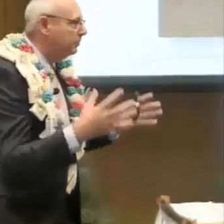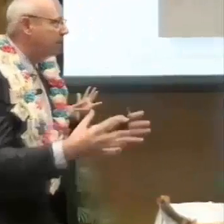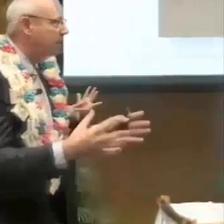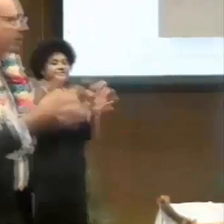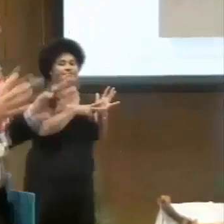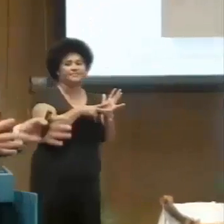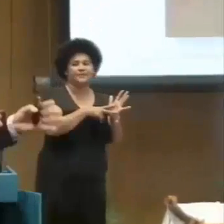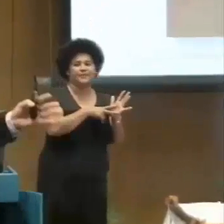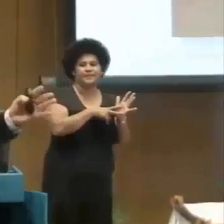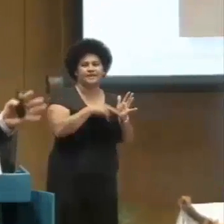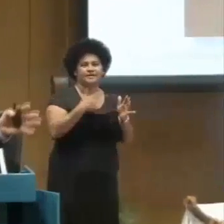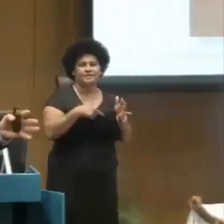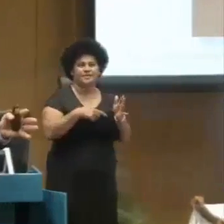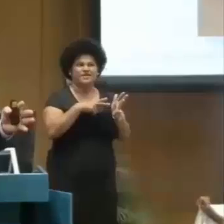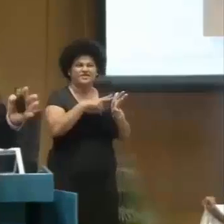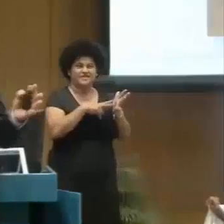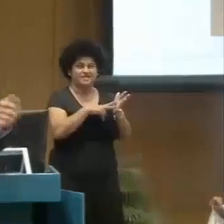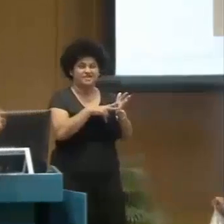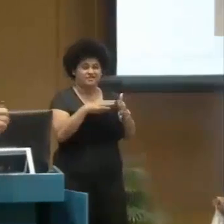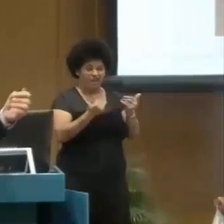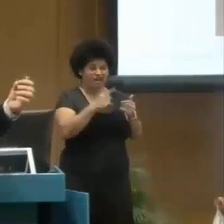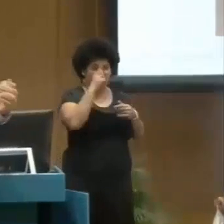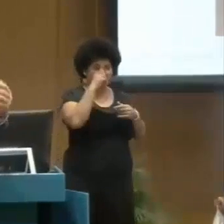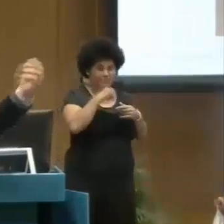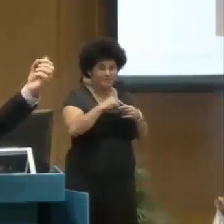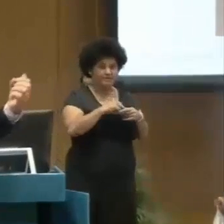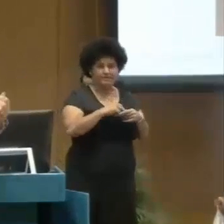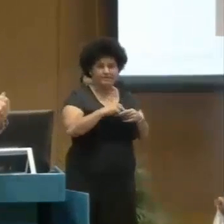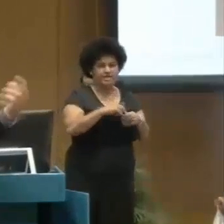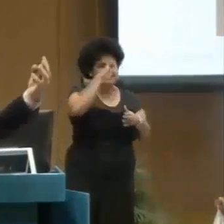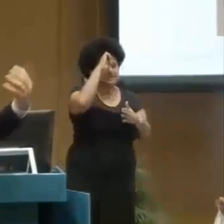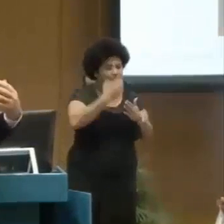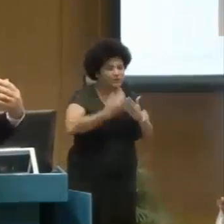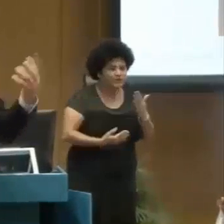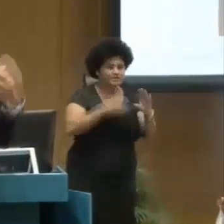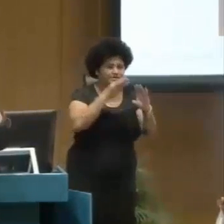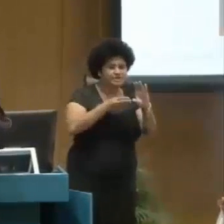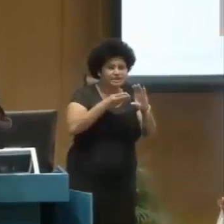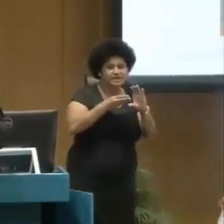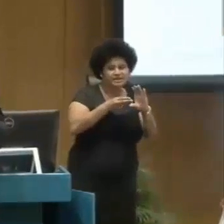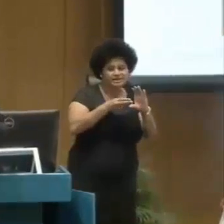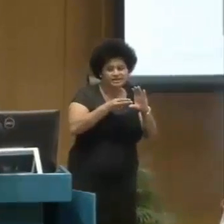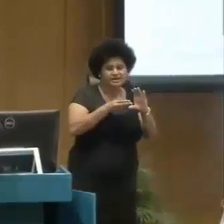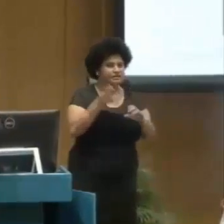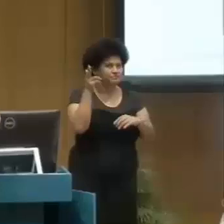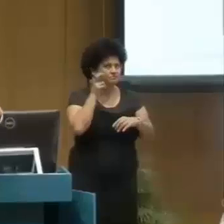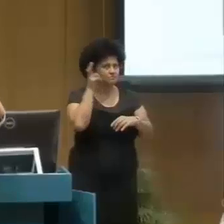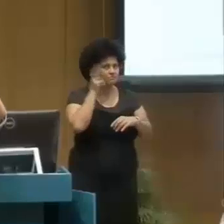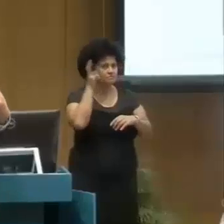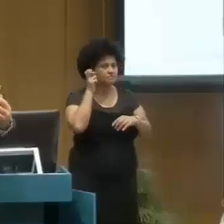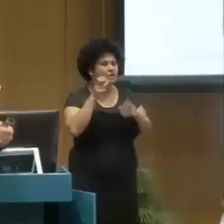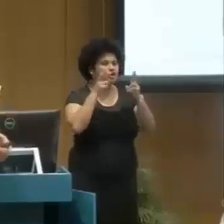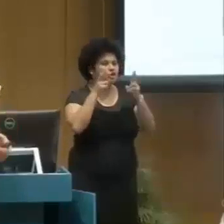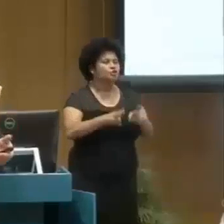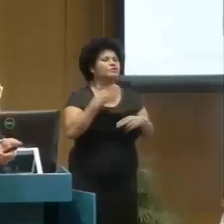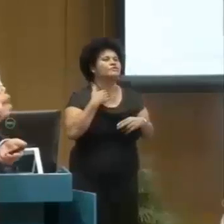The people today are so used to experiencing media. It's about experiencing media. It's about hearing the human voice, not